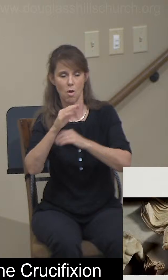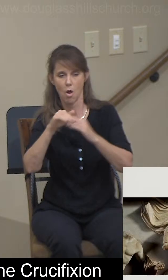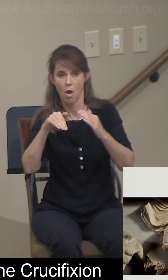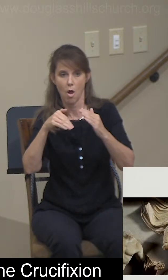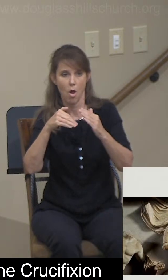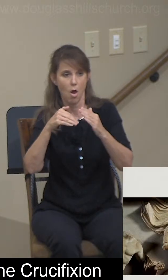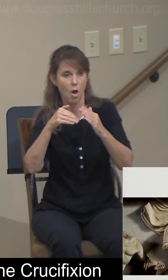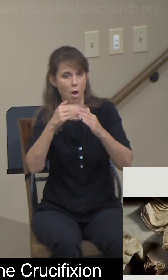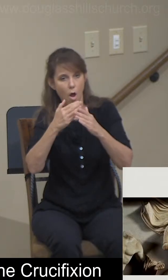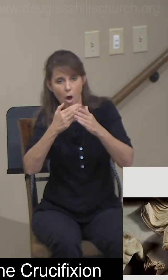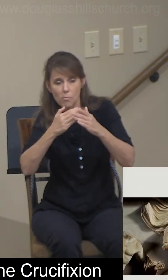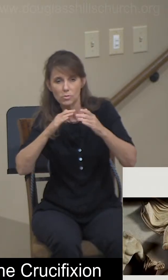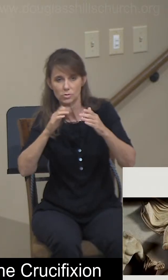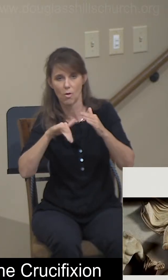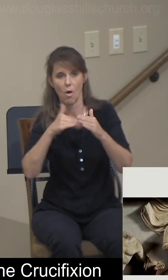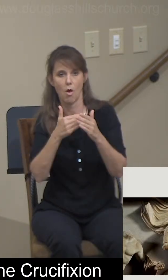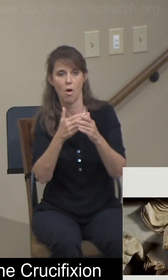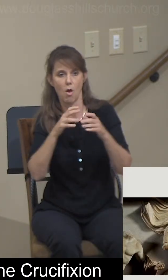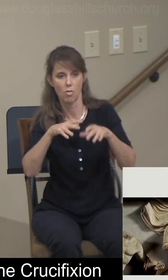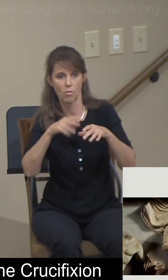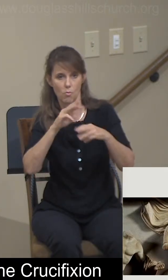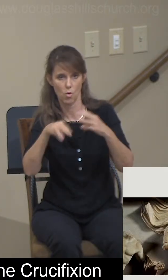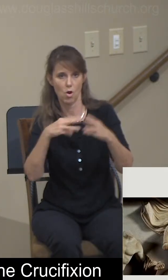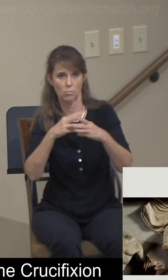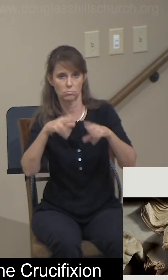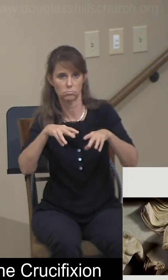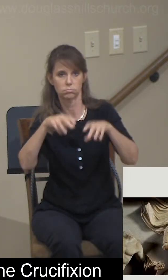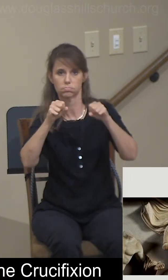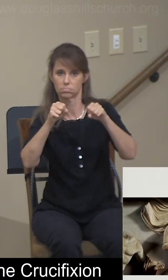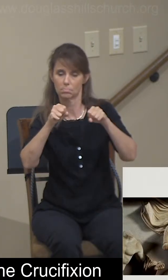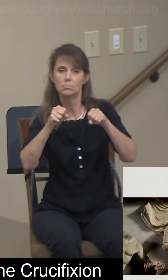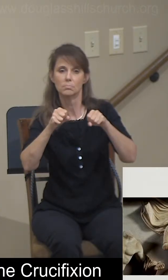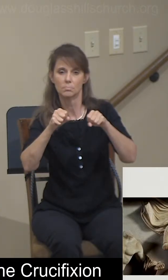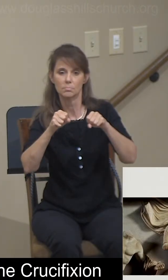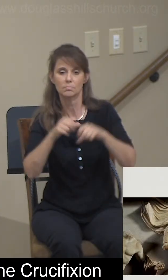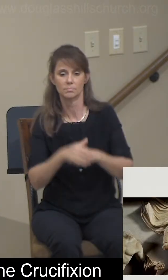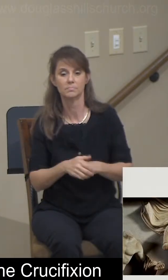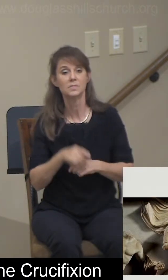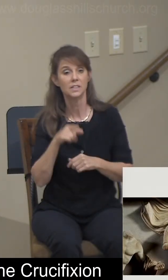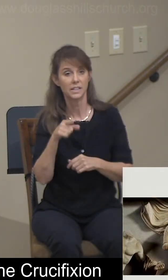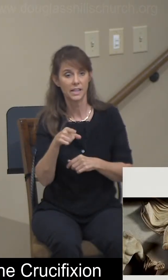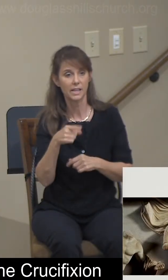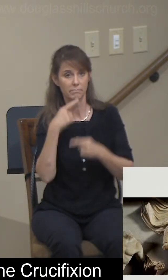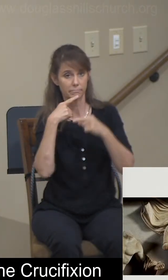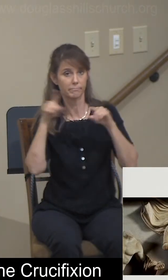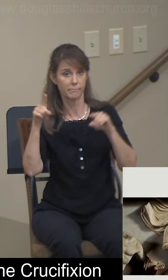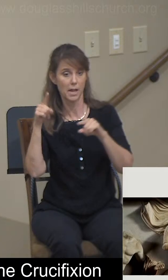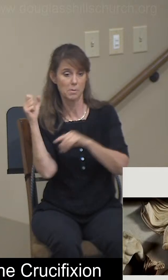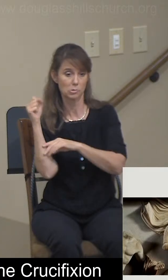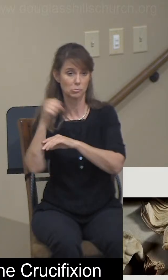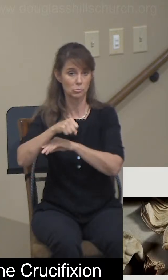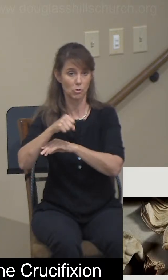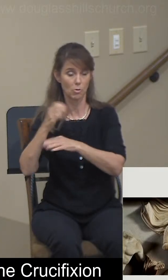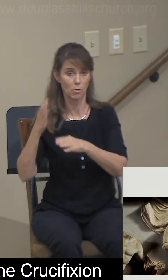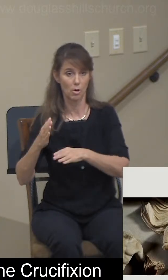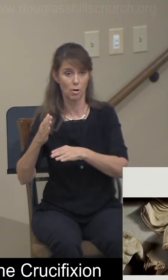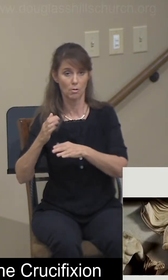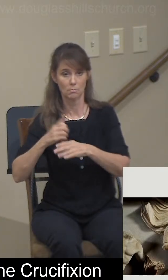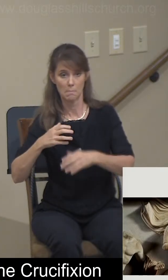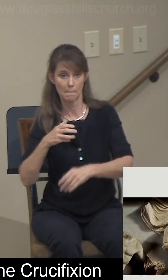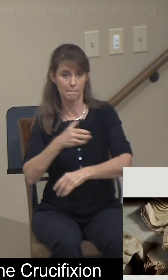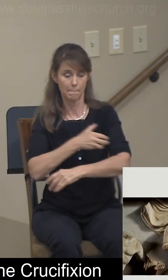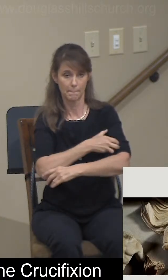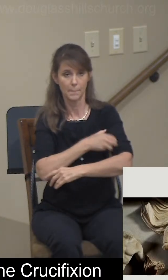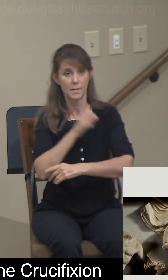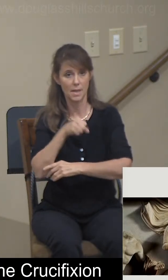know Alexander as a conqueror narrows his importance and misses his significance, especially as we think as to how that significance